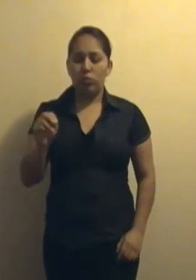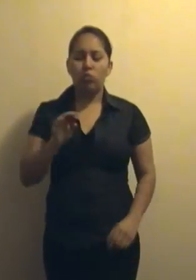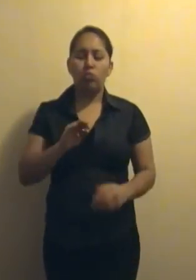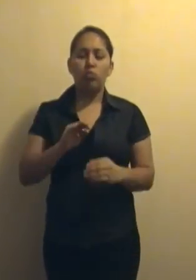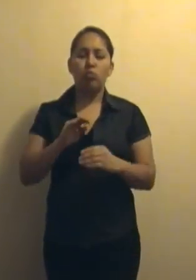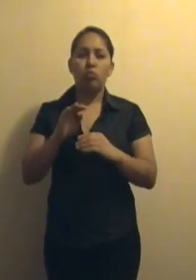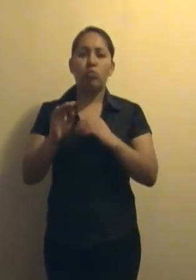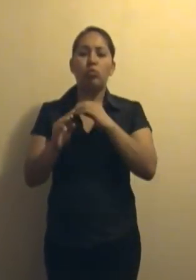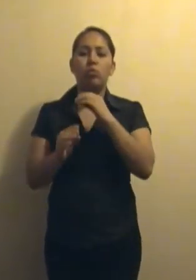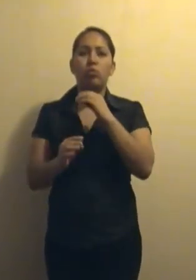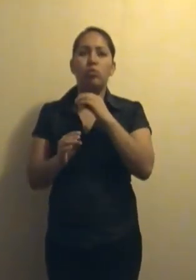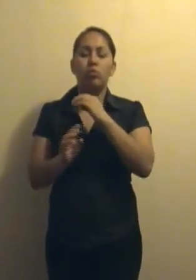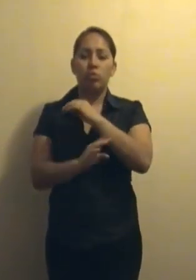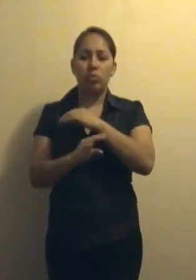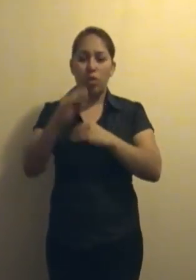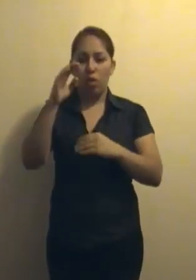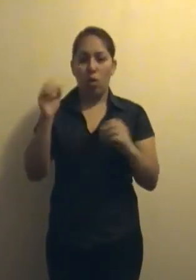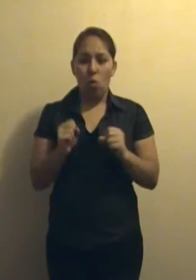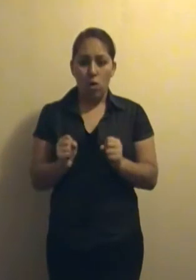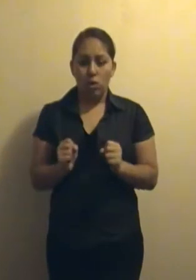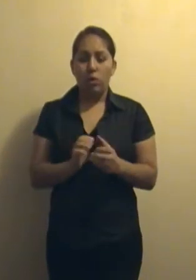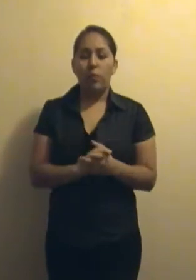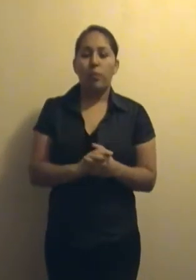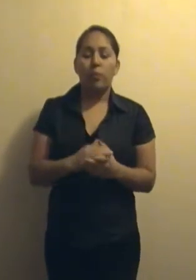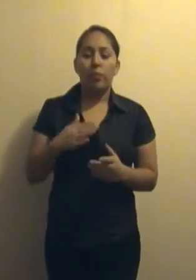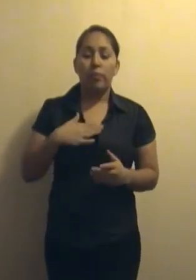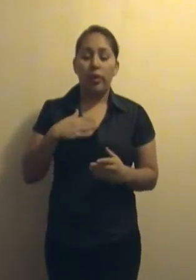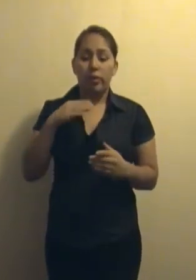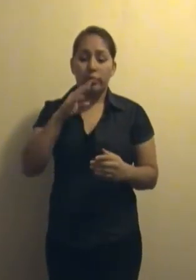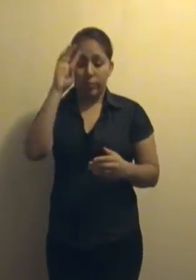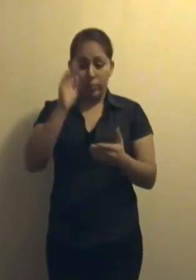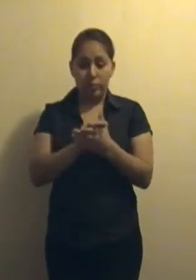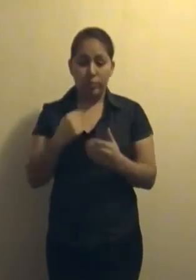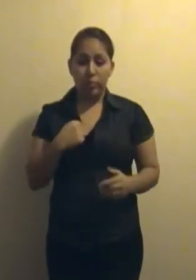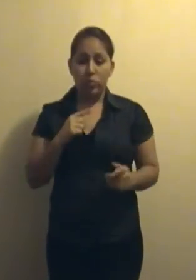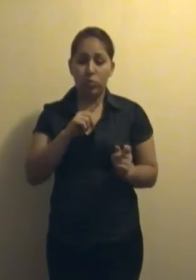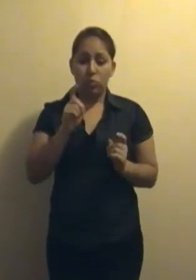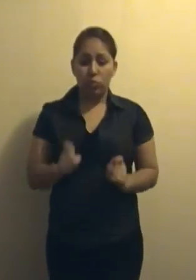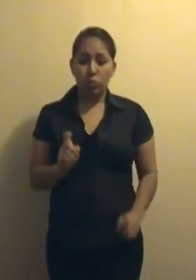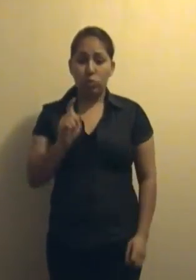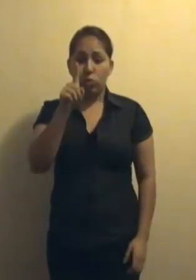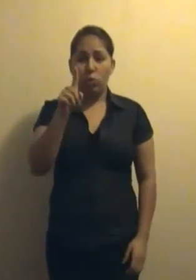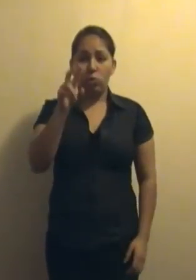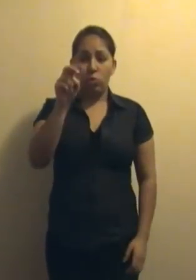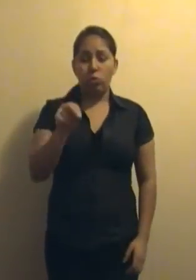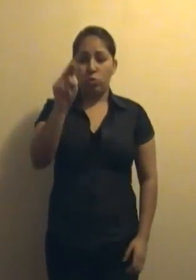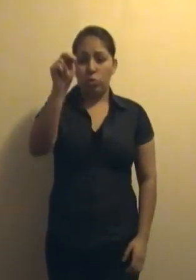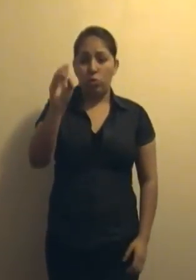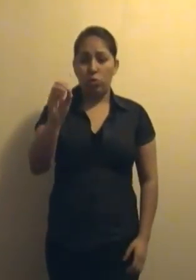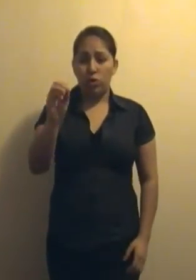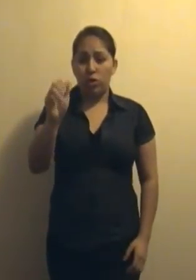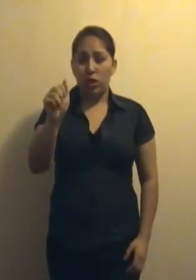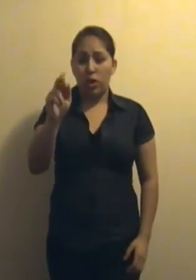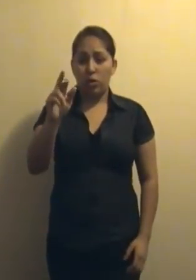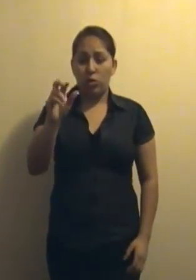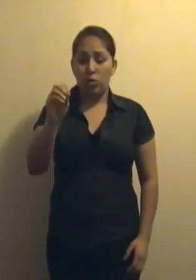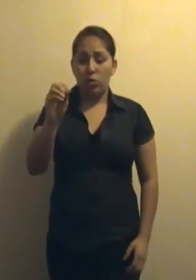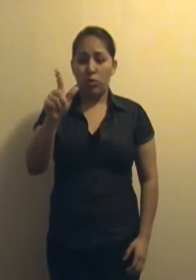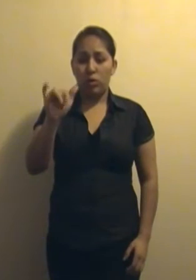supposed to go from Dulles Airport to North Carolina, where we would then fly to Tokyo, Japan, and connect on a flight to Hong